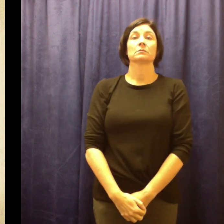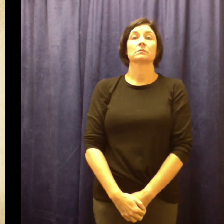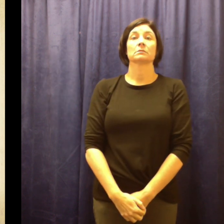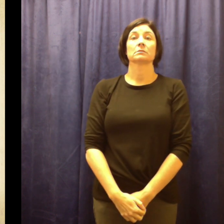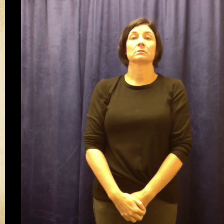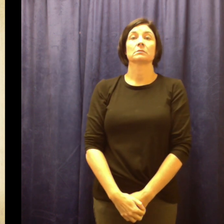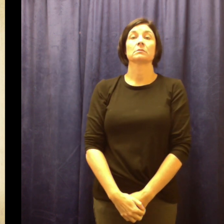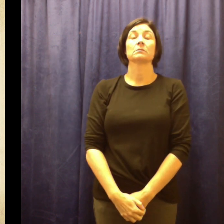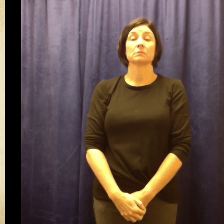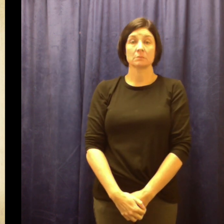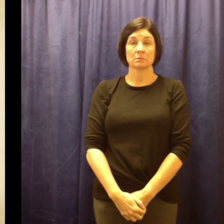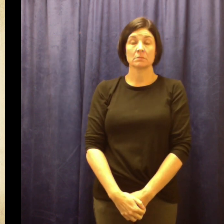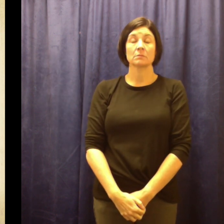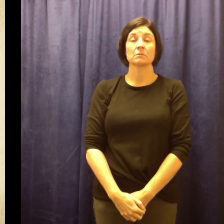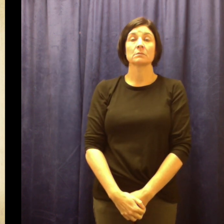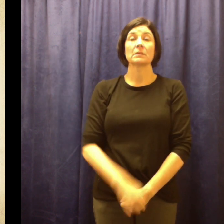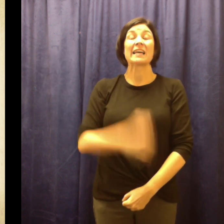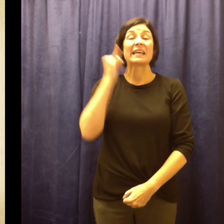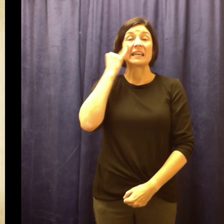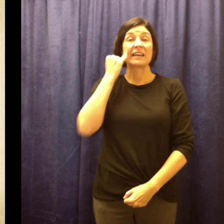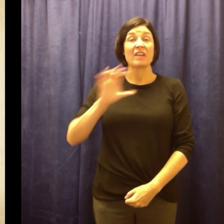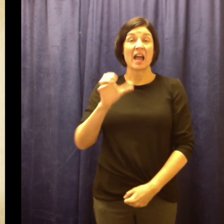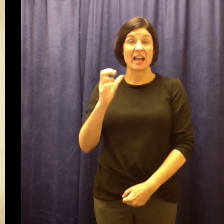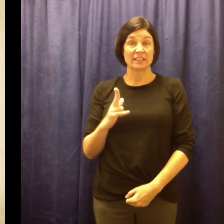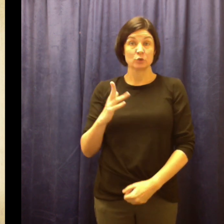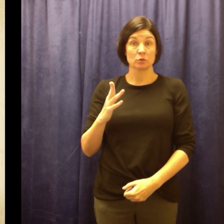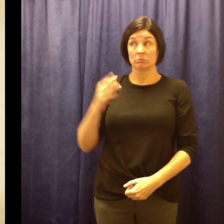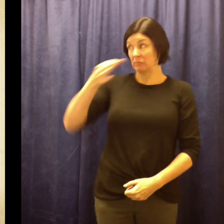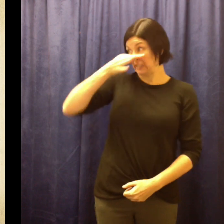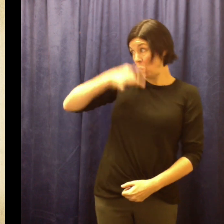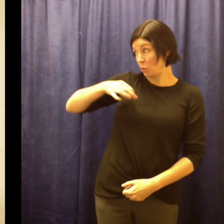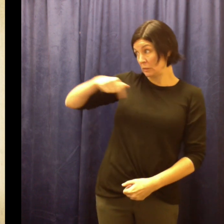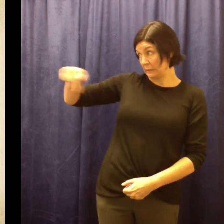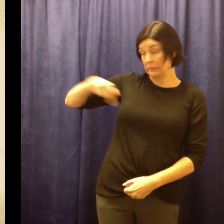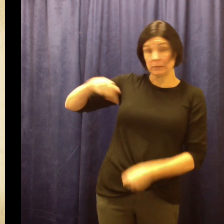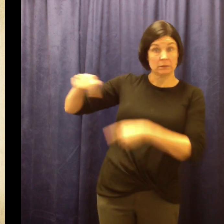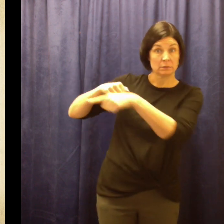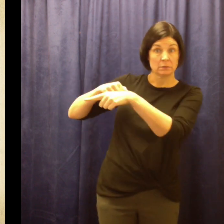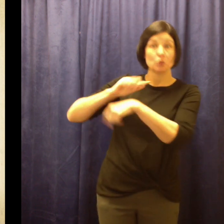Hide if the active shooter is nearby.